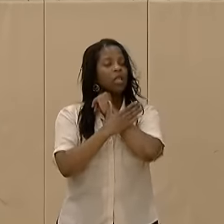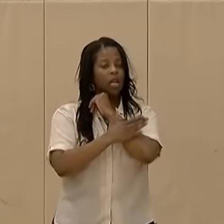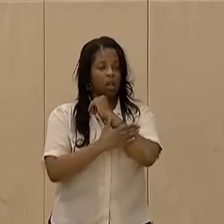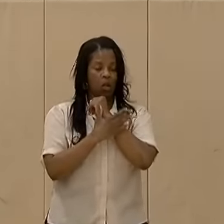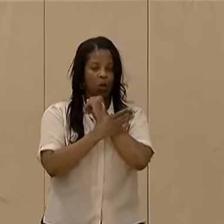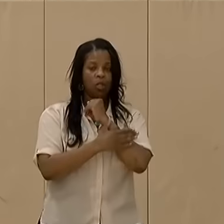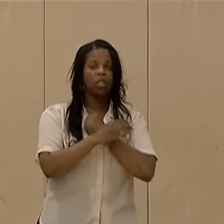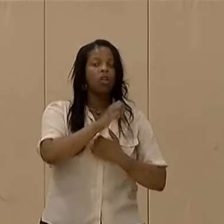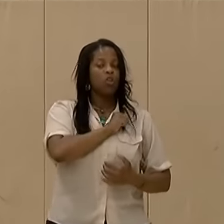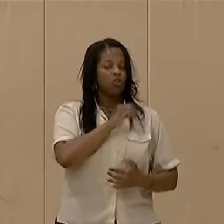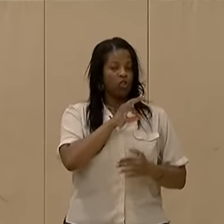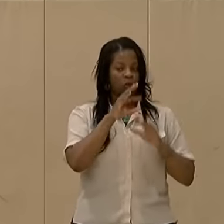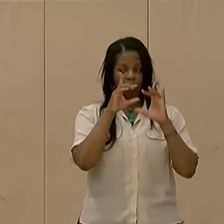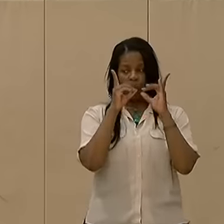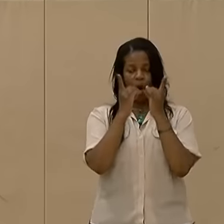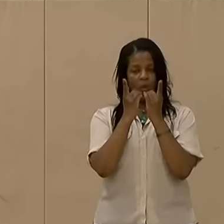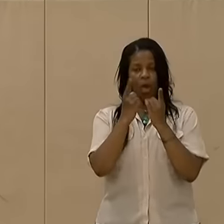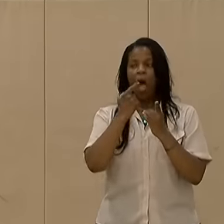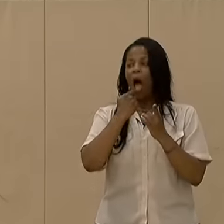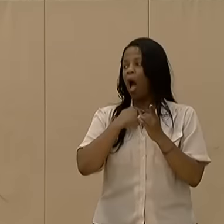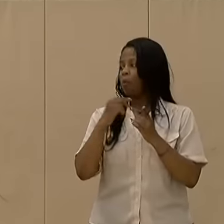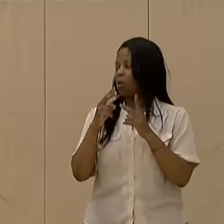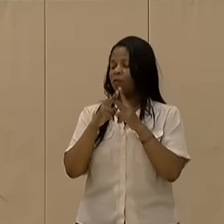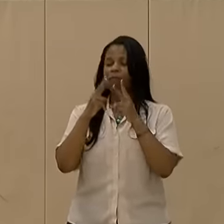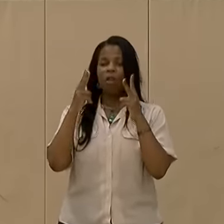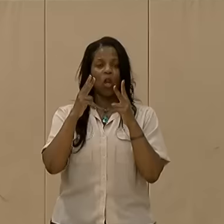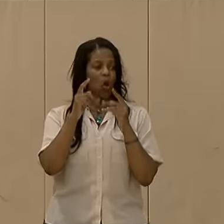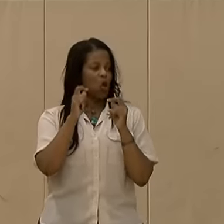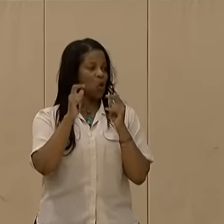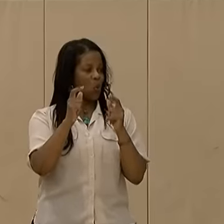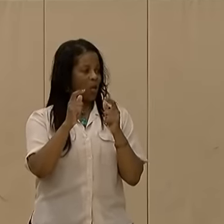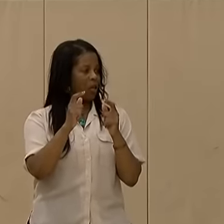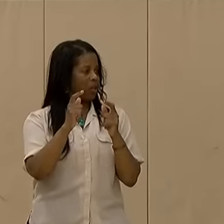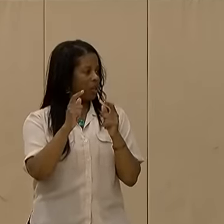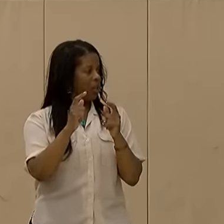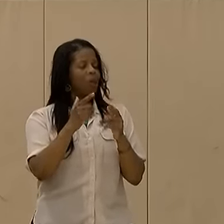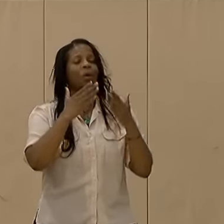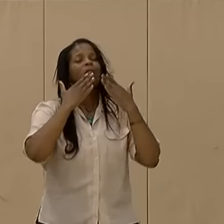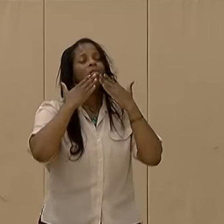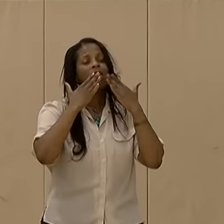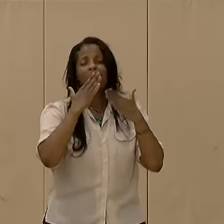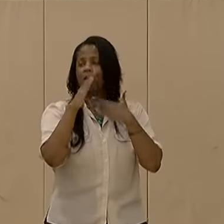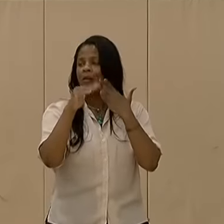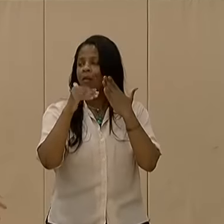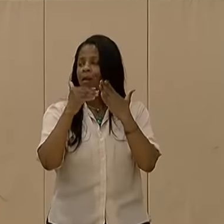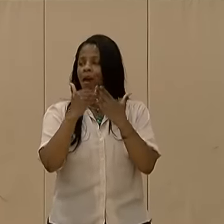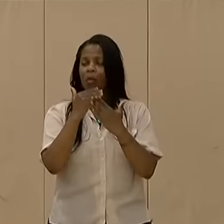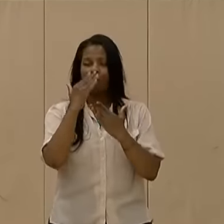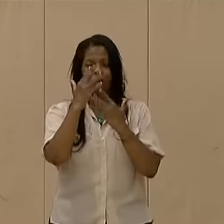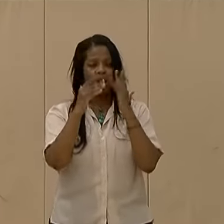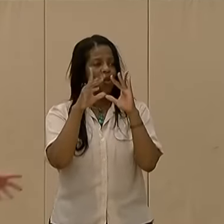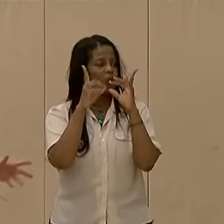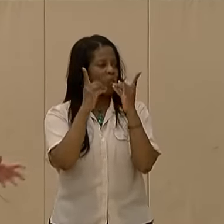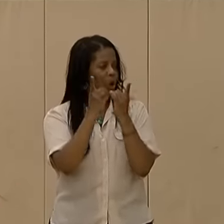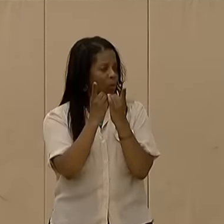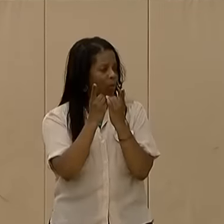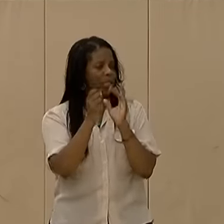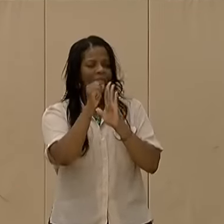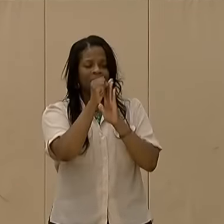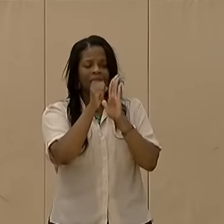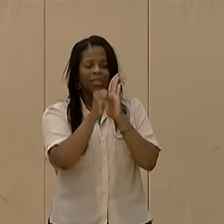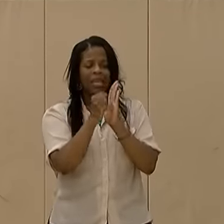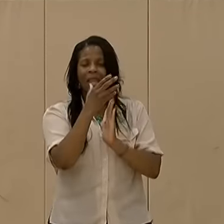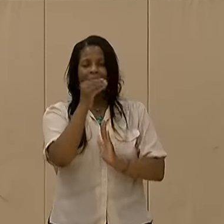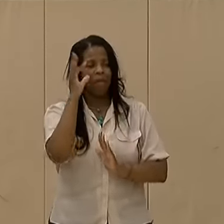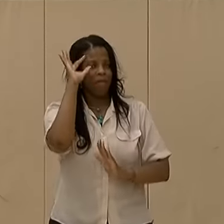Thank you. I promise I'll make this very quick. I just want to thank all the fire department, both state and federal. They